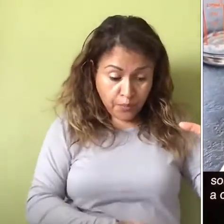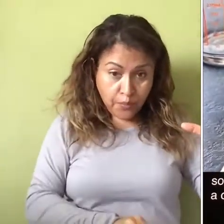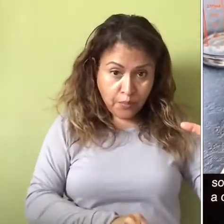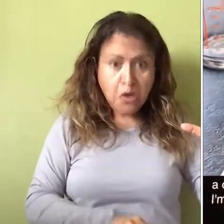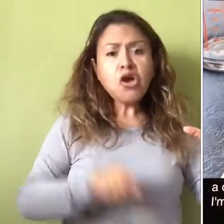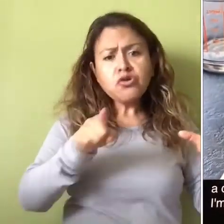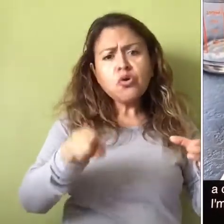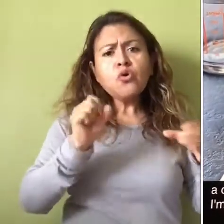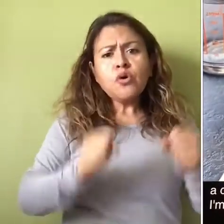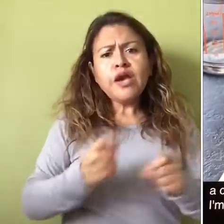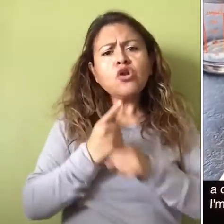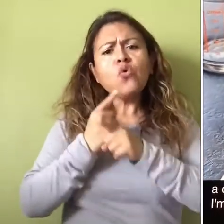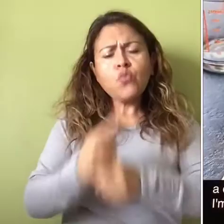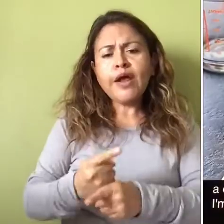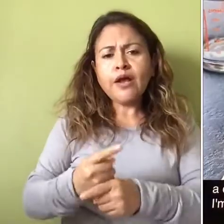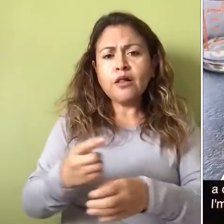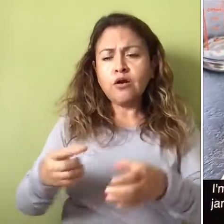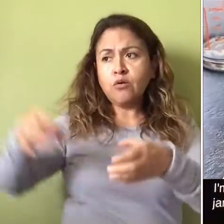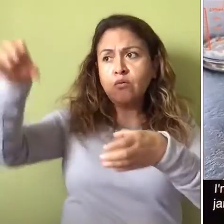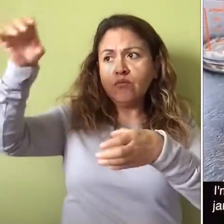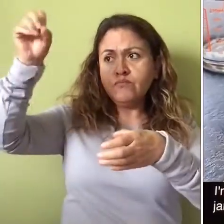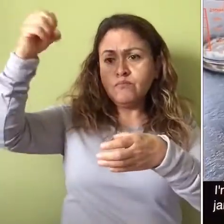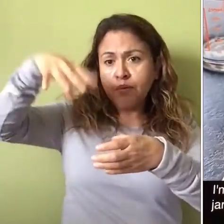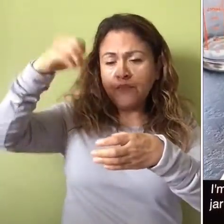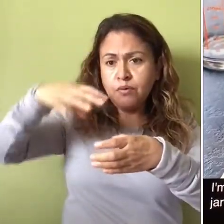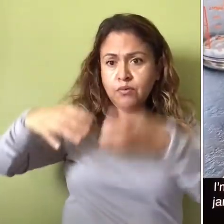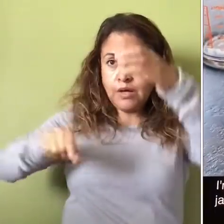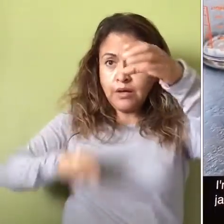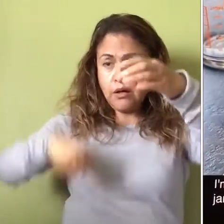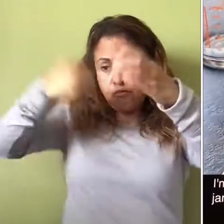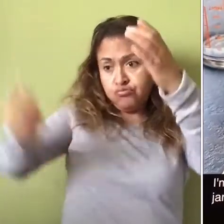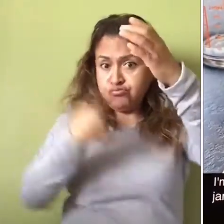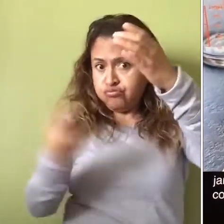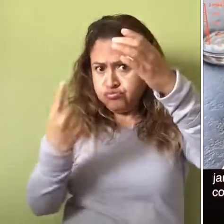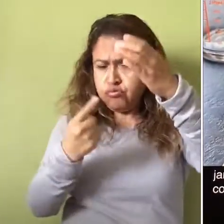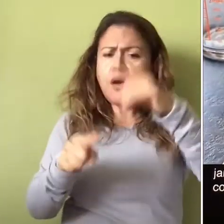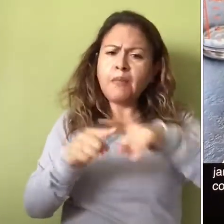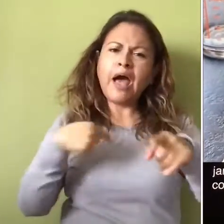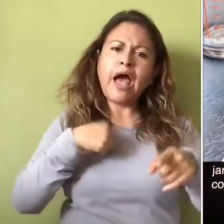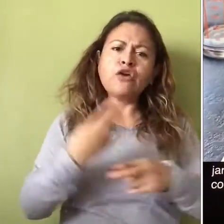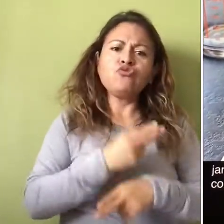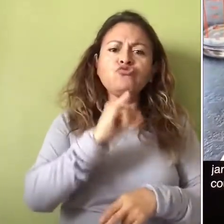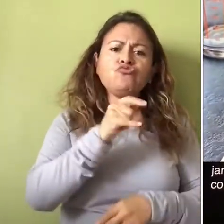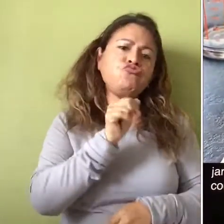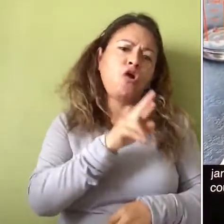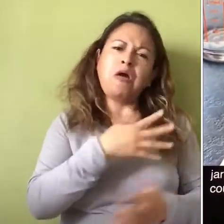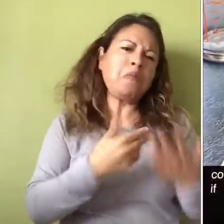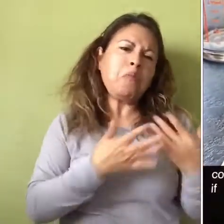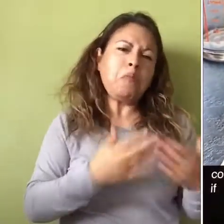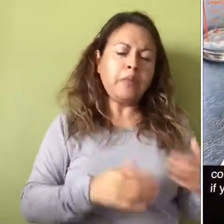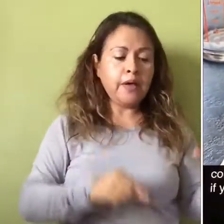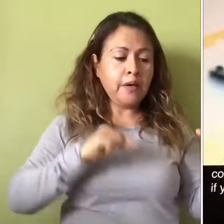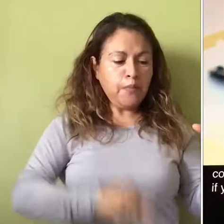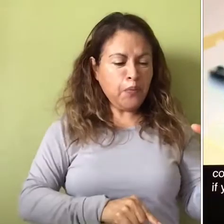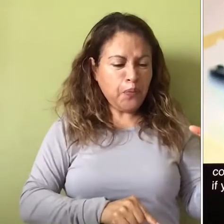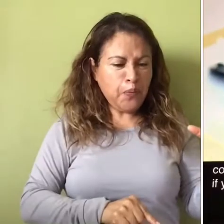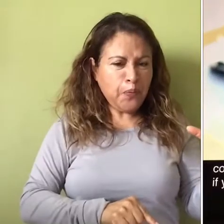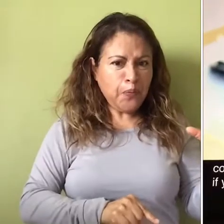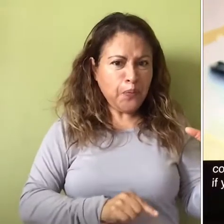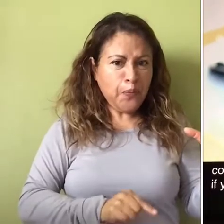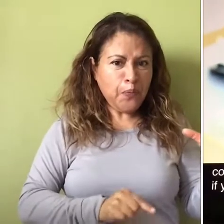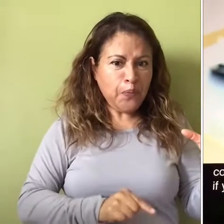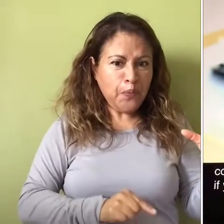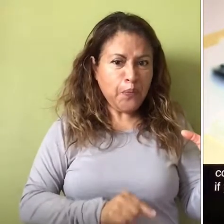food processor if you so choose. Now I'm going to set that onto my blender, and I'm going to blend this until it is smooth. You want a